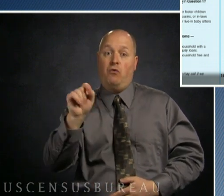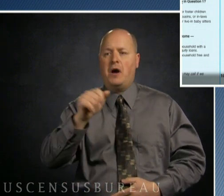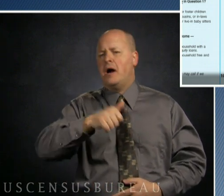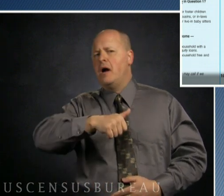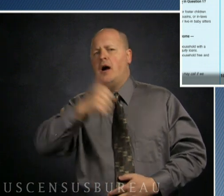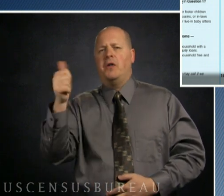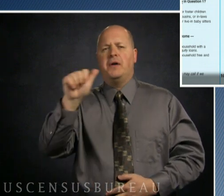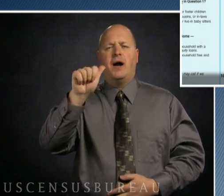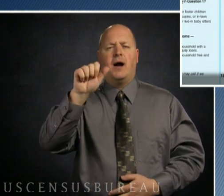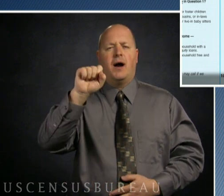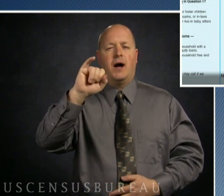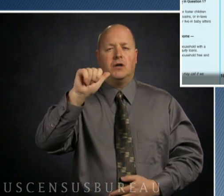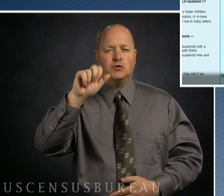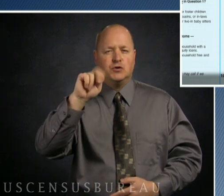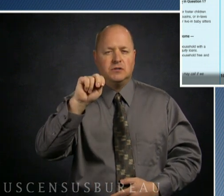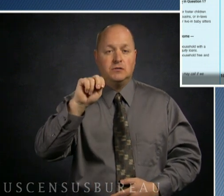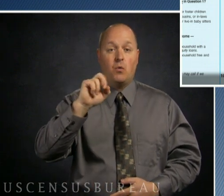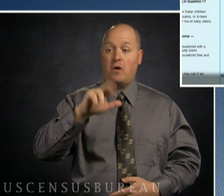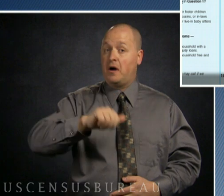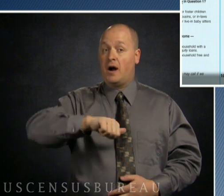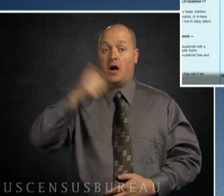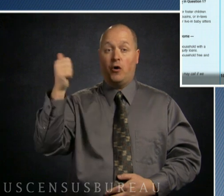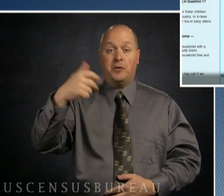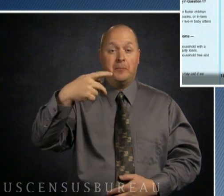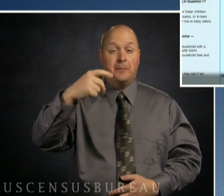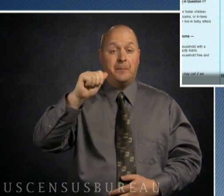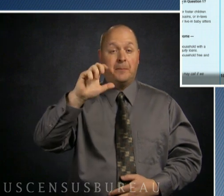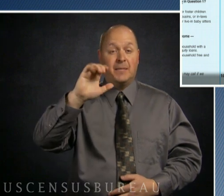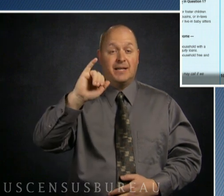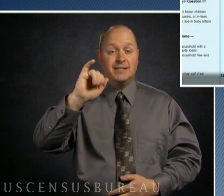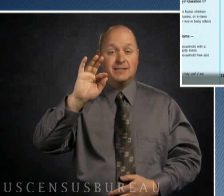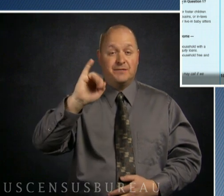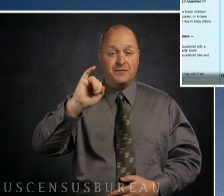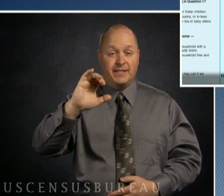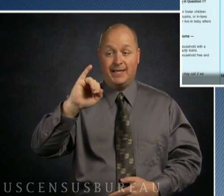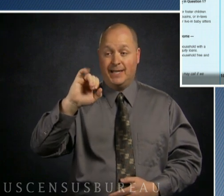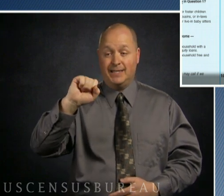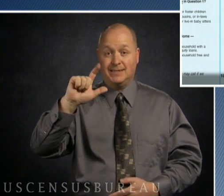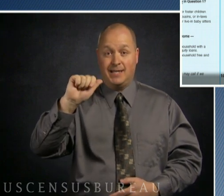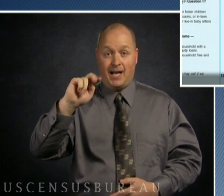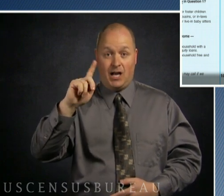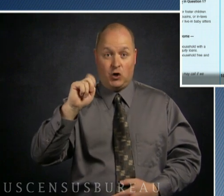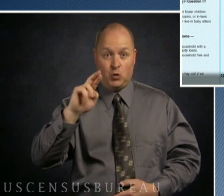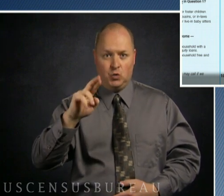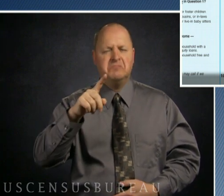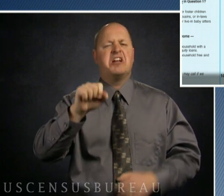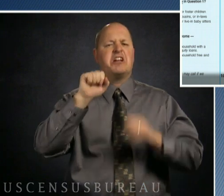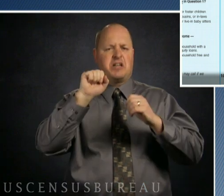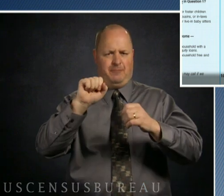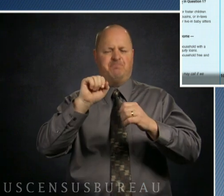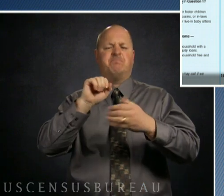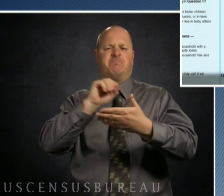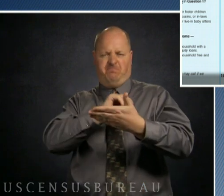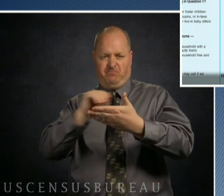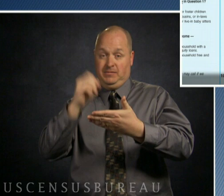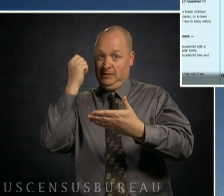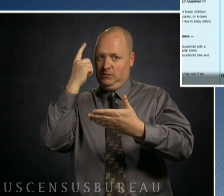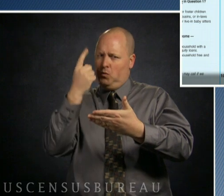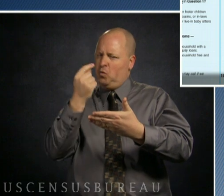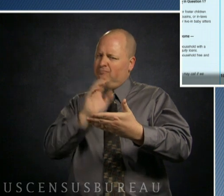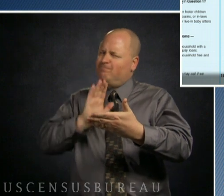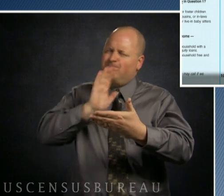Also, if you mark other Asian or other Pacific Islander, you may print person 1's specific race.